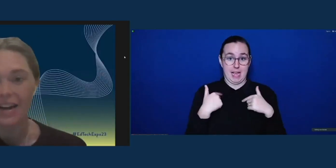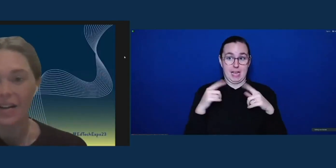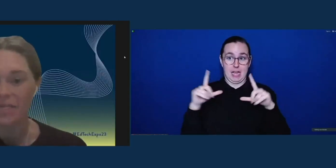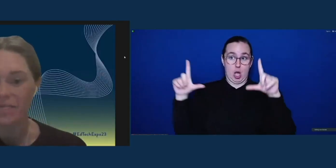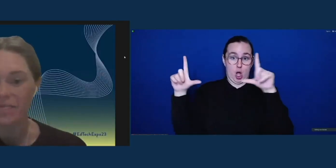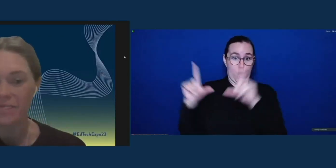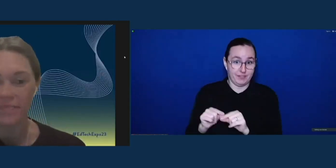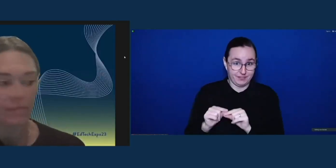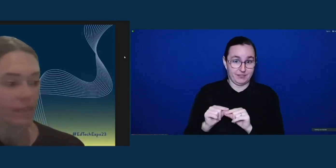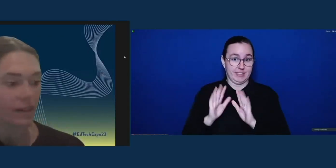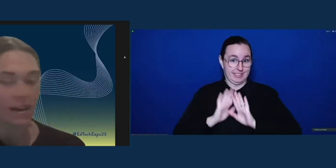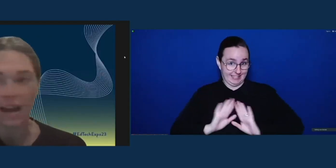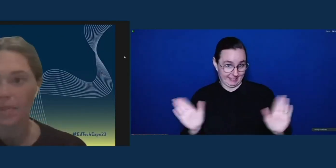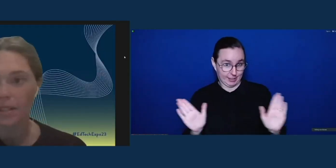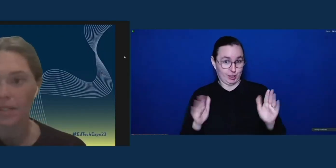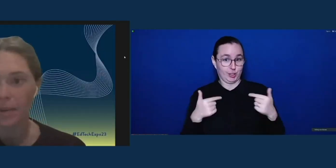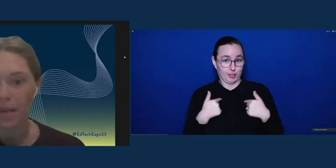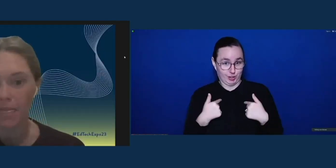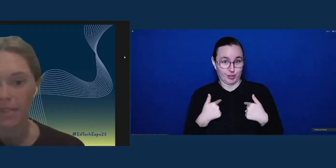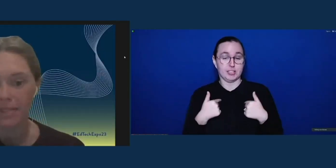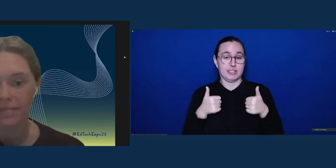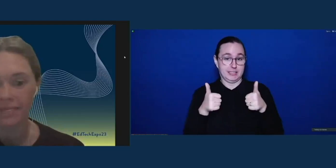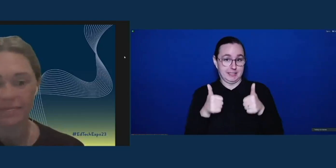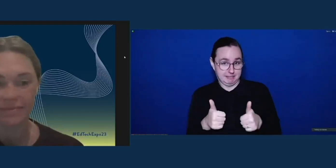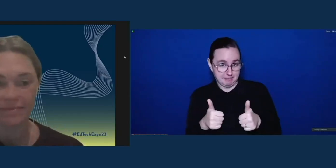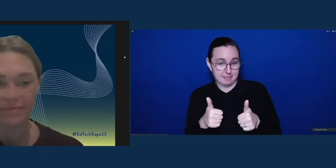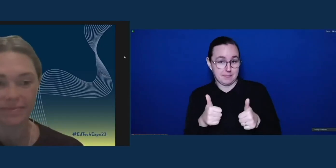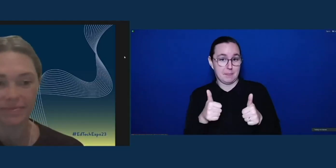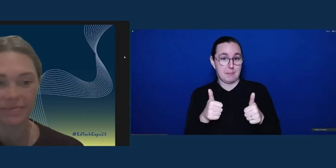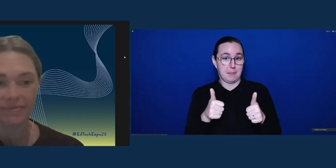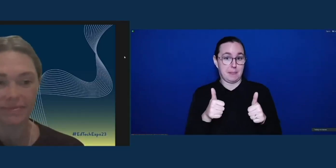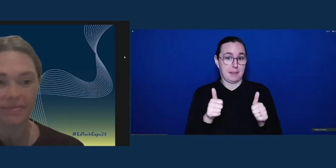and I believe wrap up.